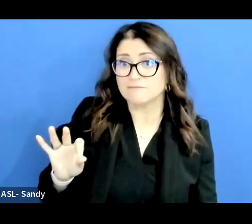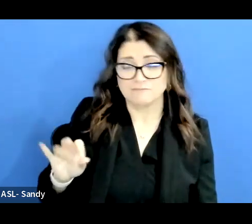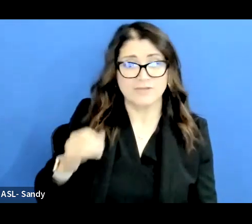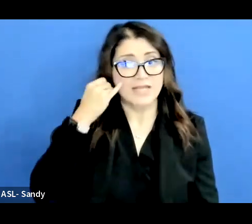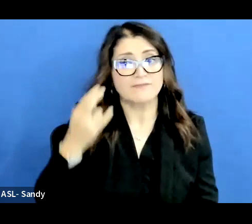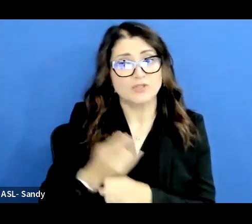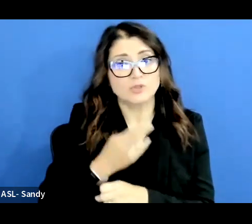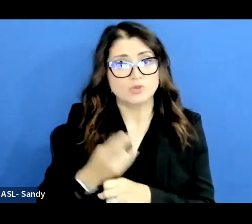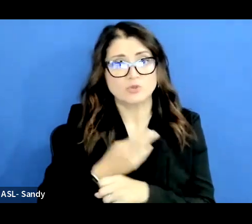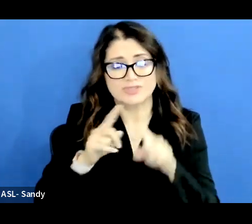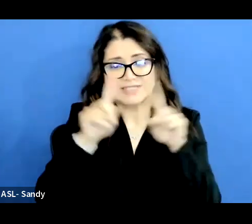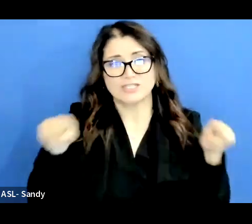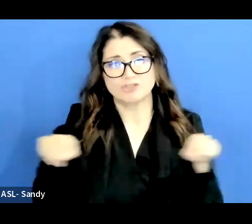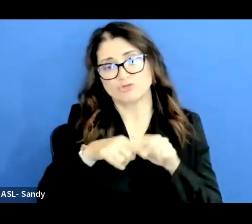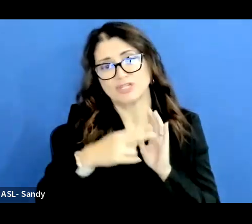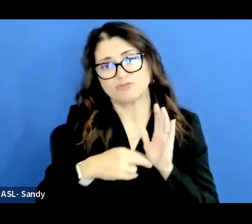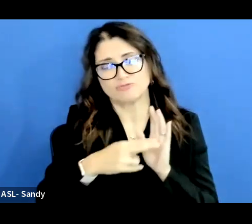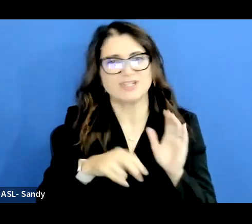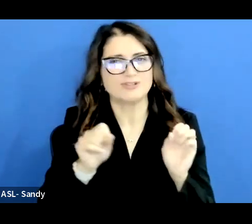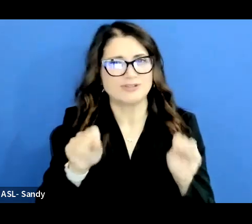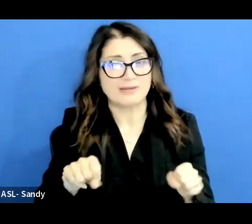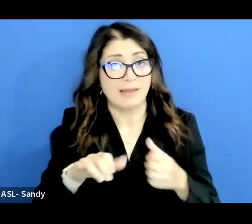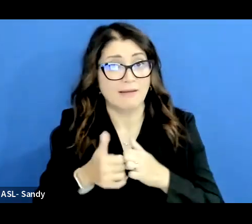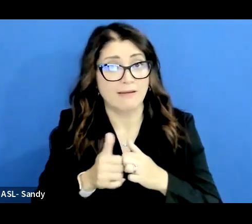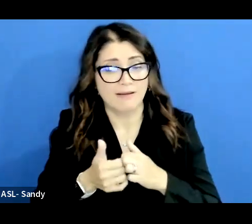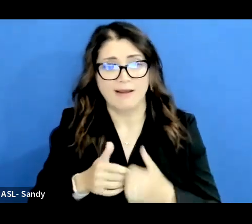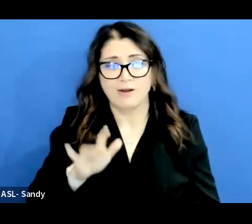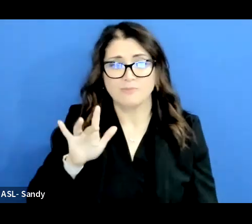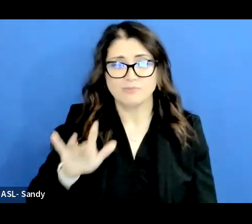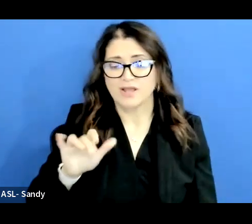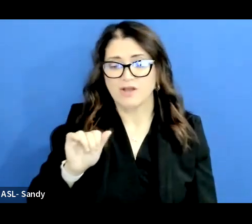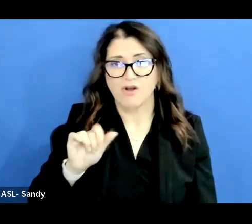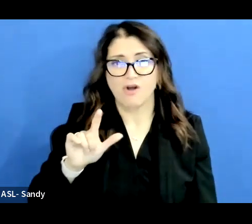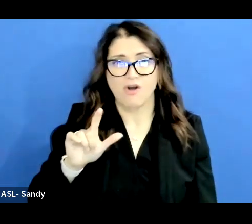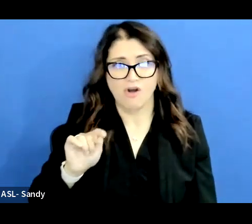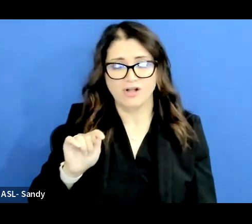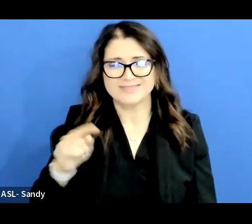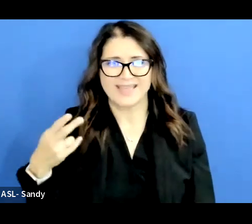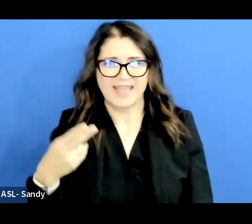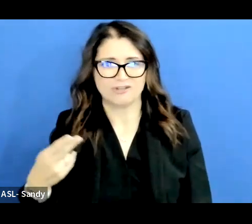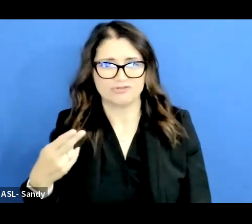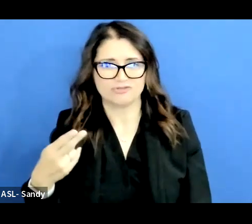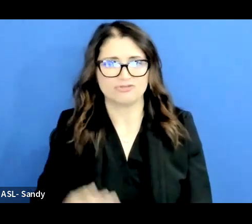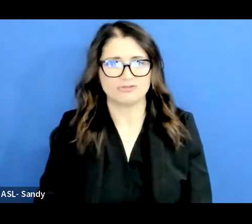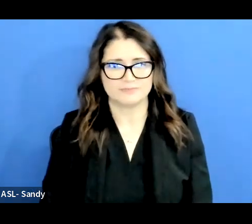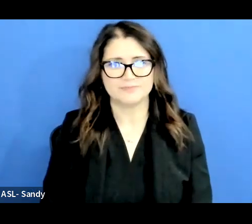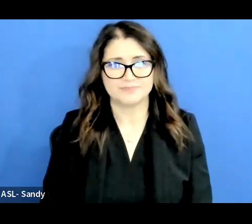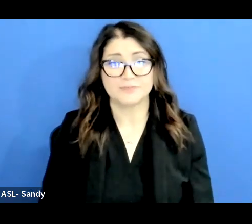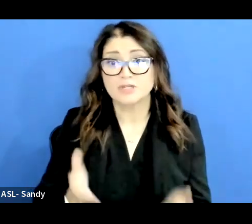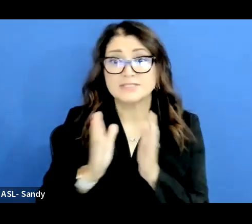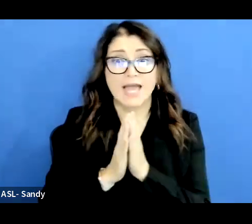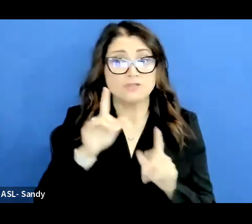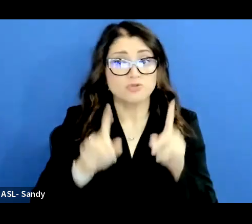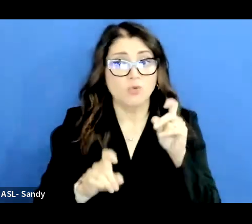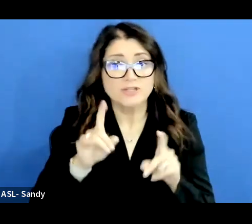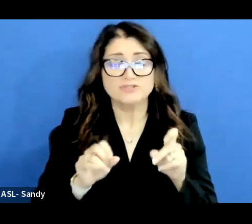a screen reader, you can do that by pressing Alt-H. To ask questions or